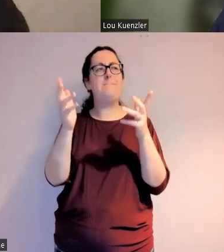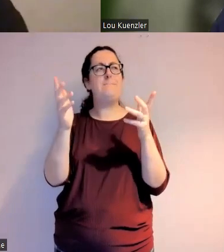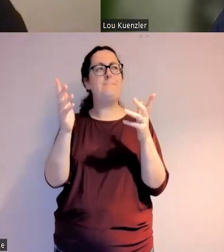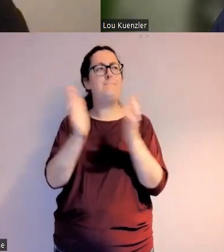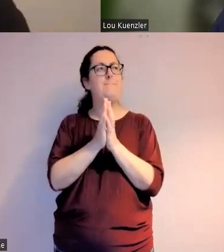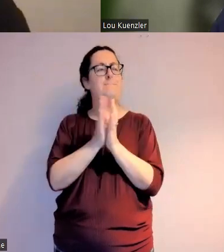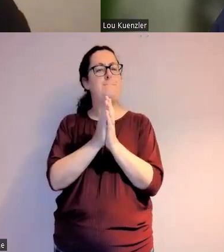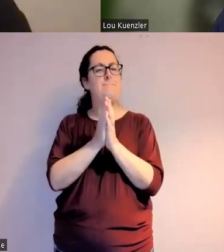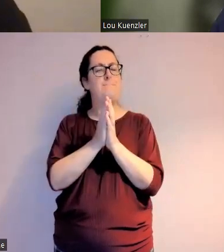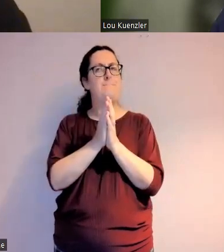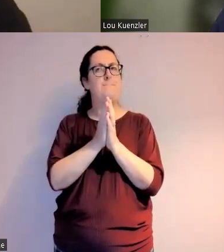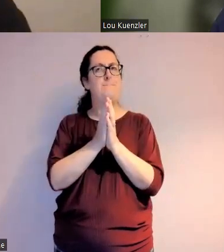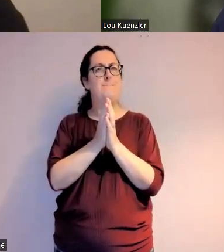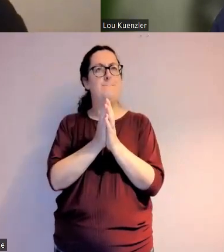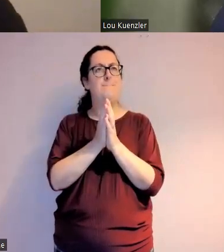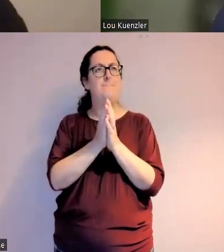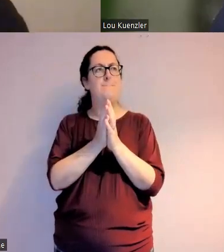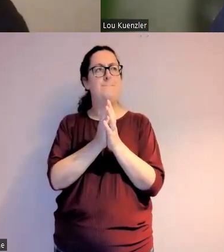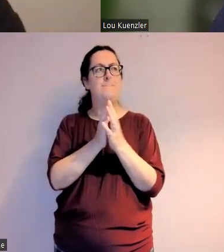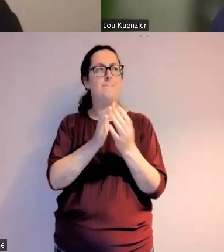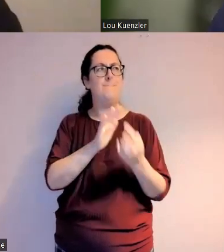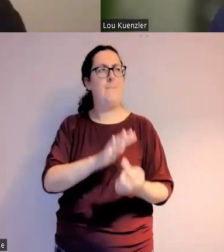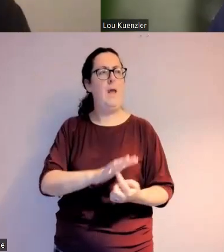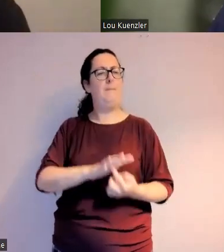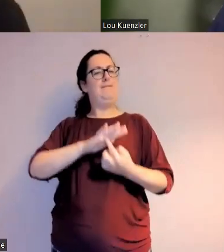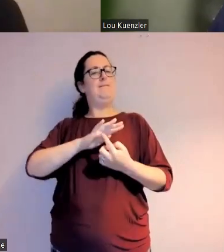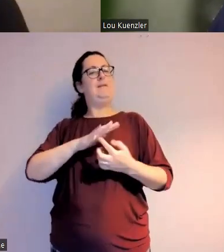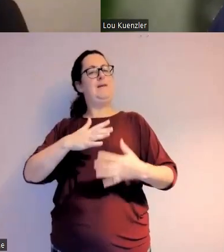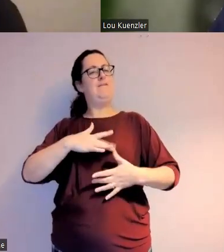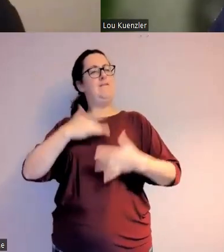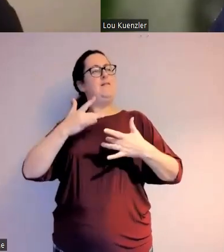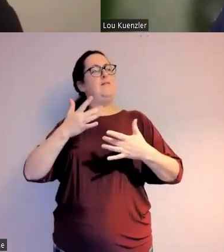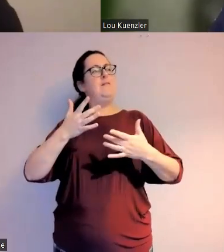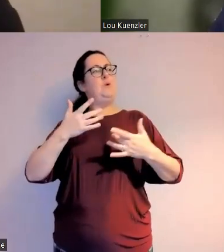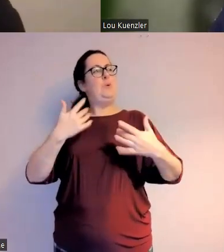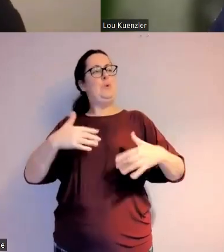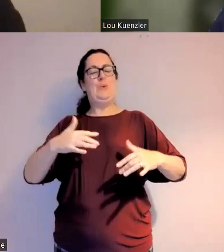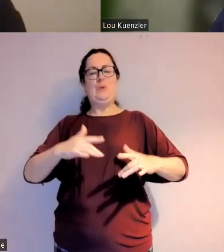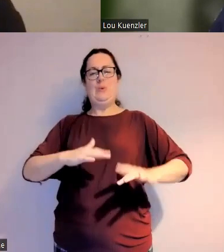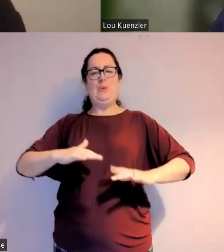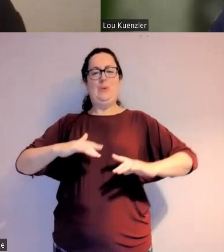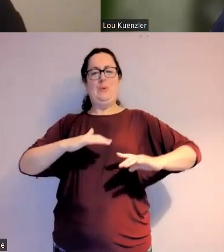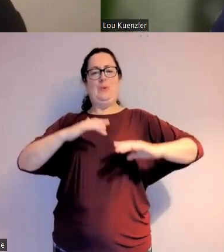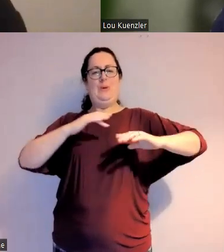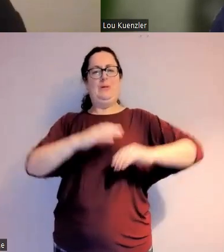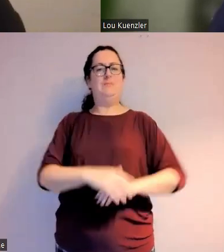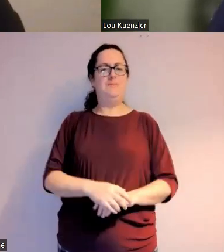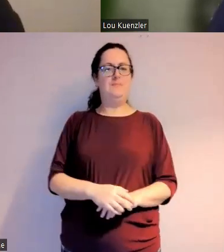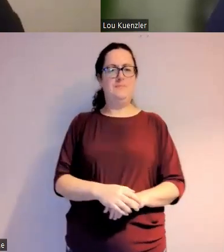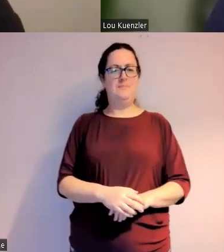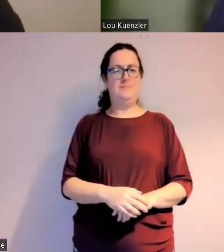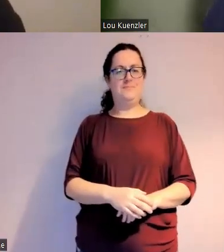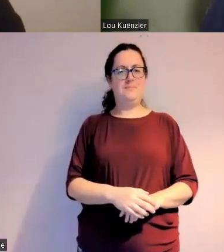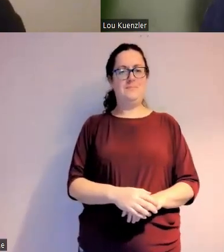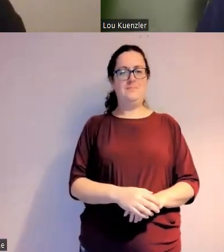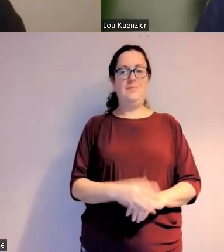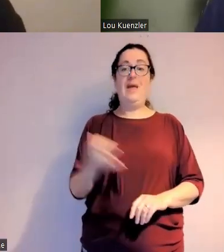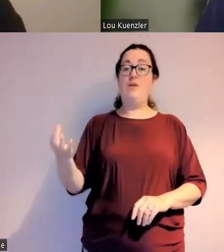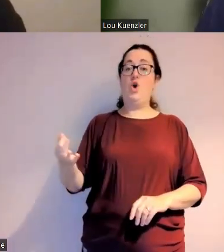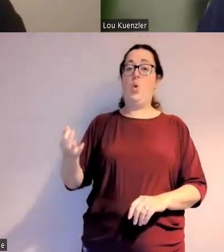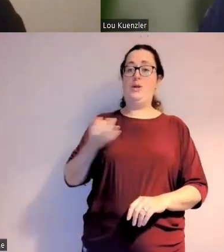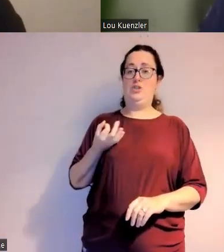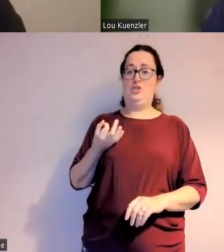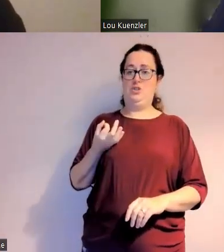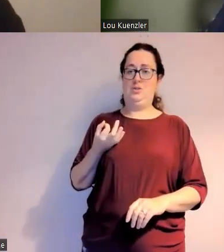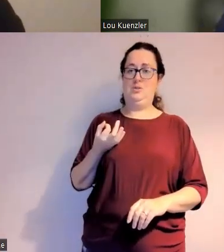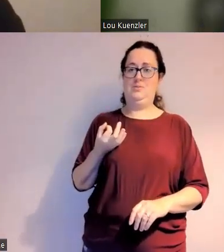love uplifting books as well. So I think all together, I think it's Fantastic. I've got a fantastic question for you here